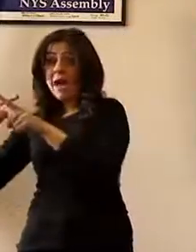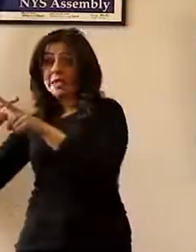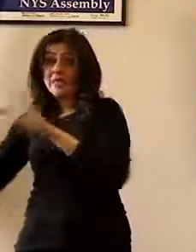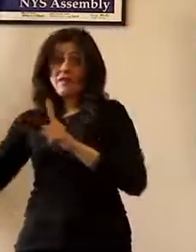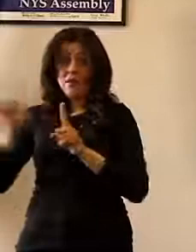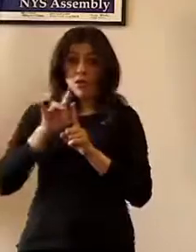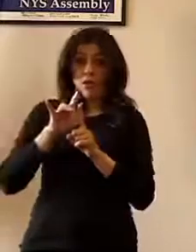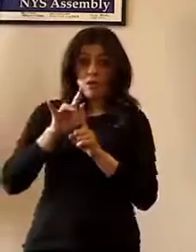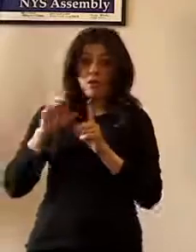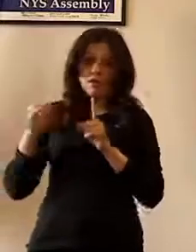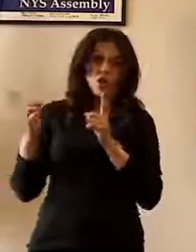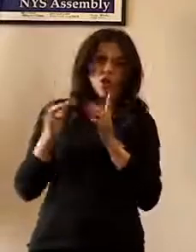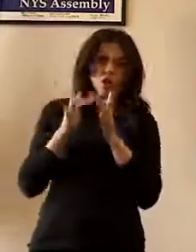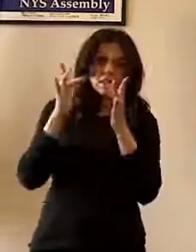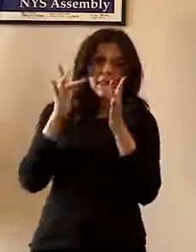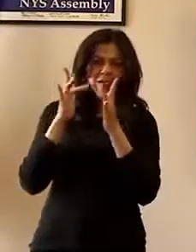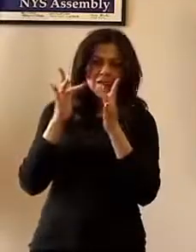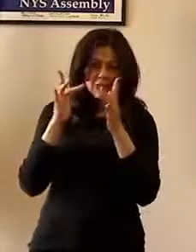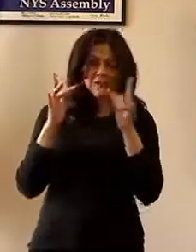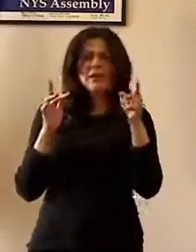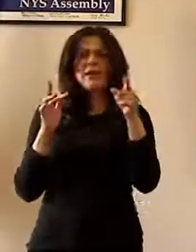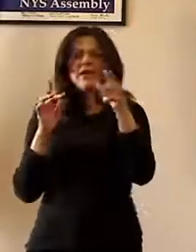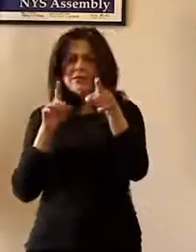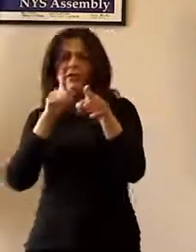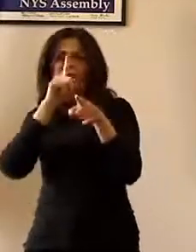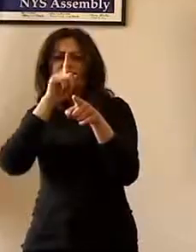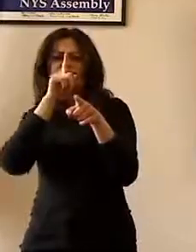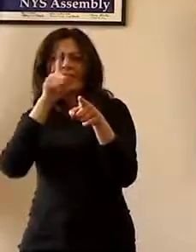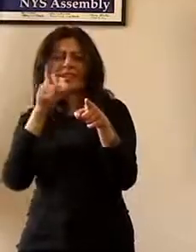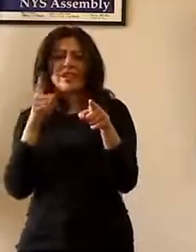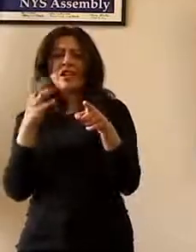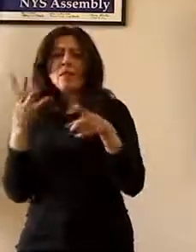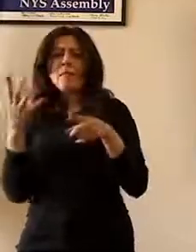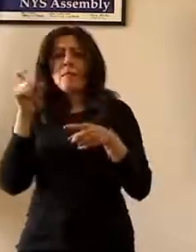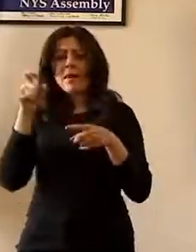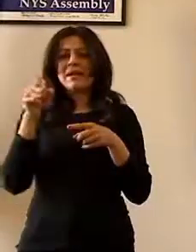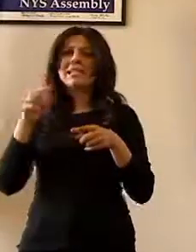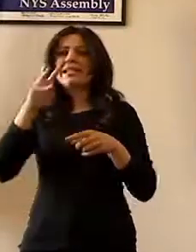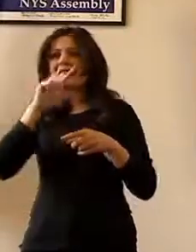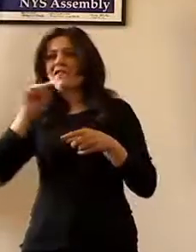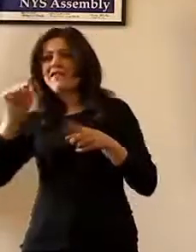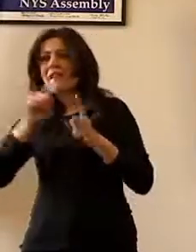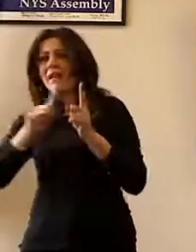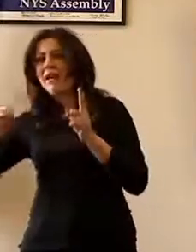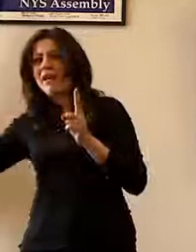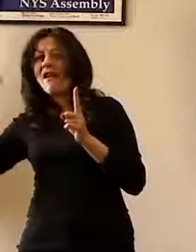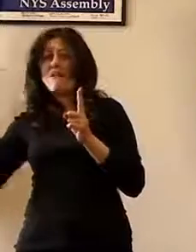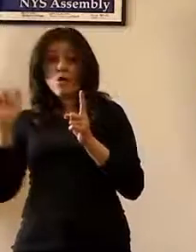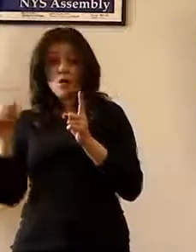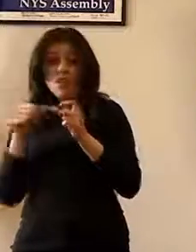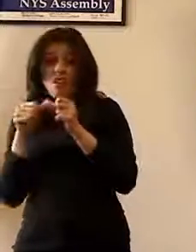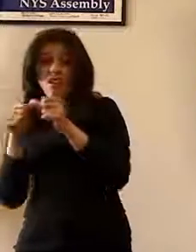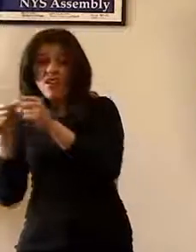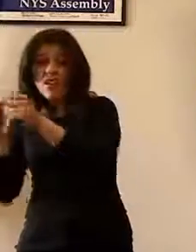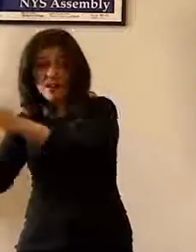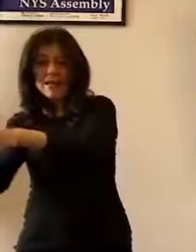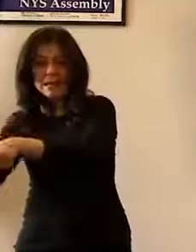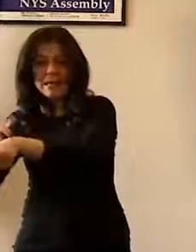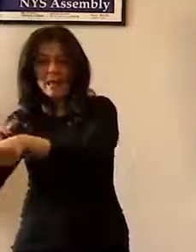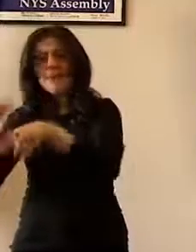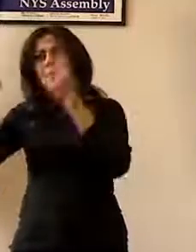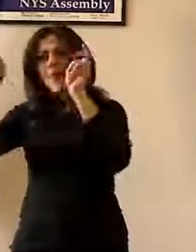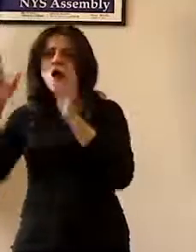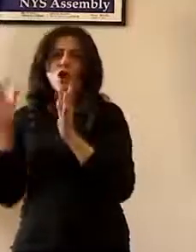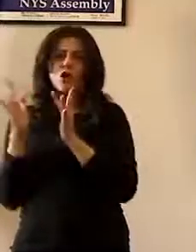first, very technically, you must be basically within 6 feet of one another for a prolonged period of time. That identifies as